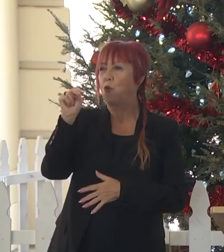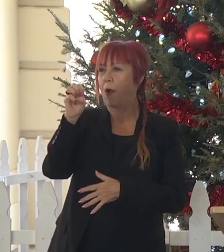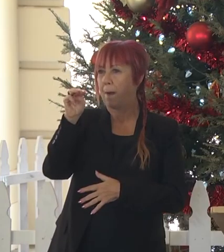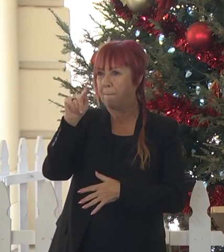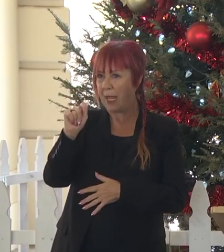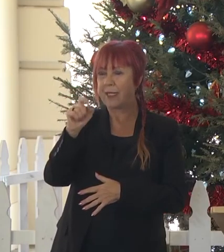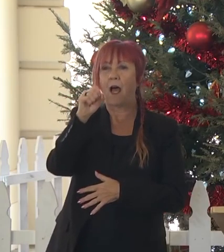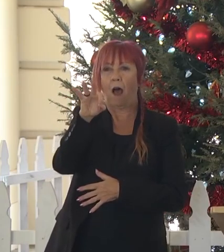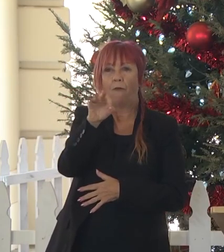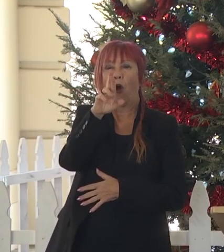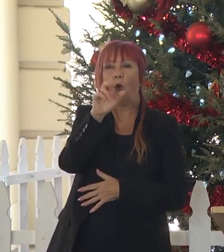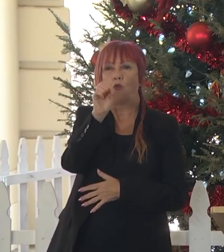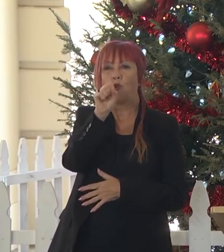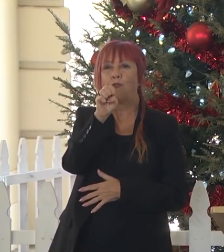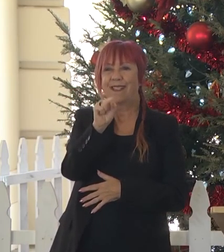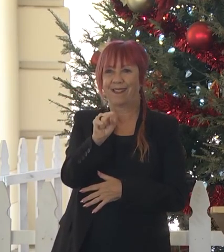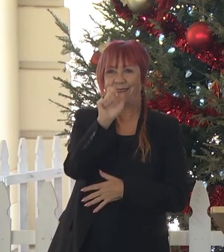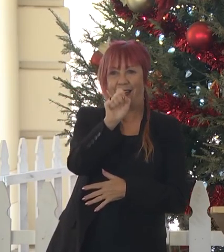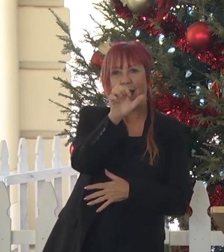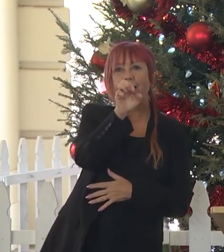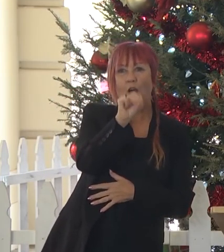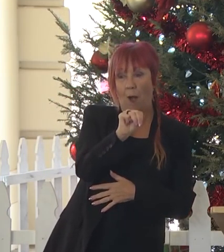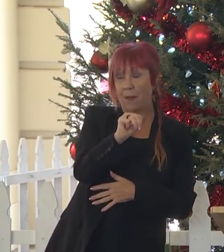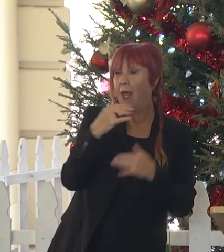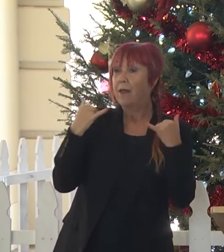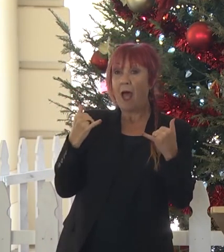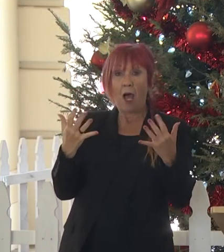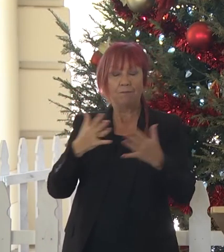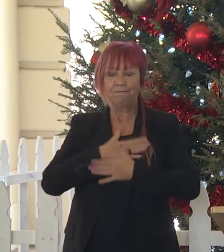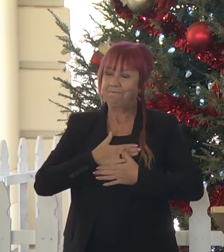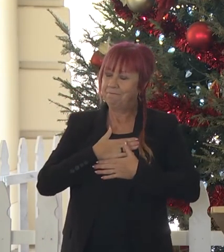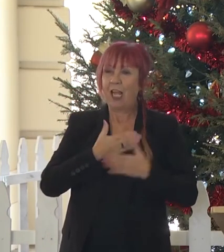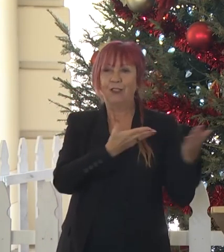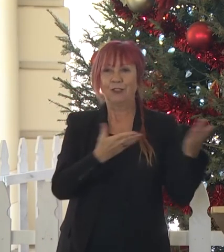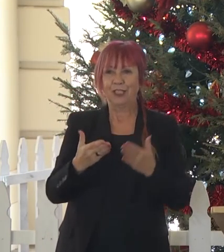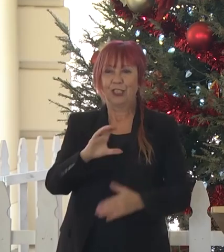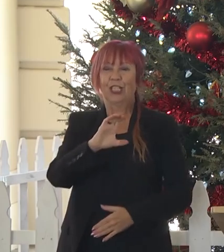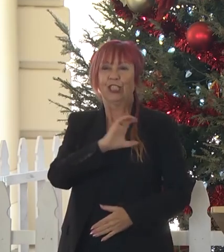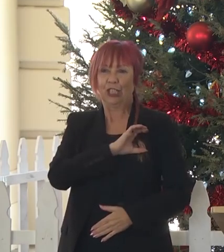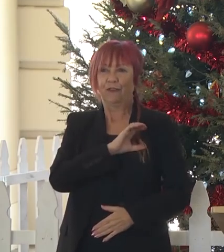www.tournamentofroses.com. And now it's my pleasure to introduce to the podium Chief Washington.